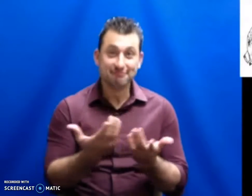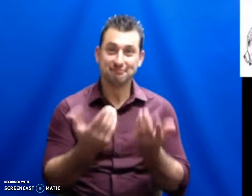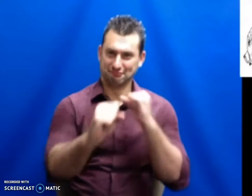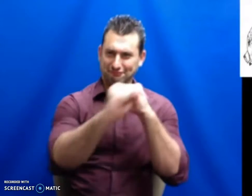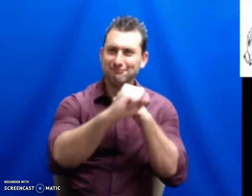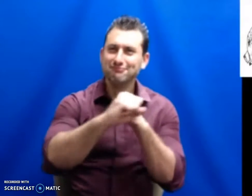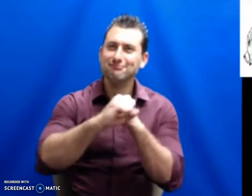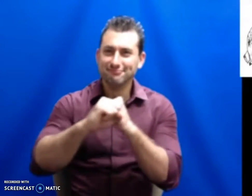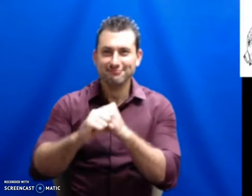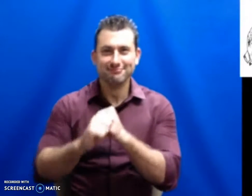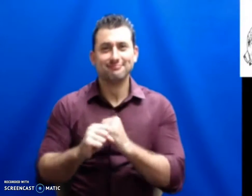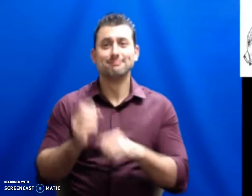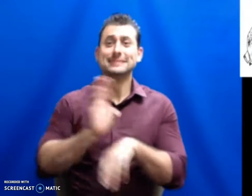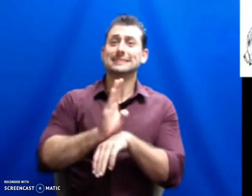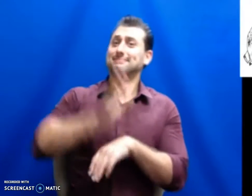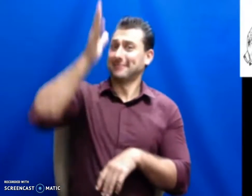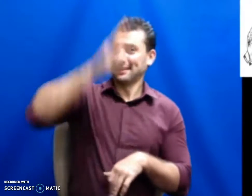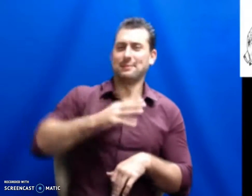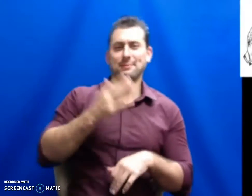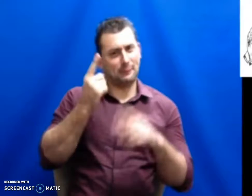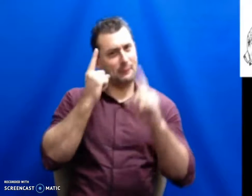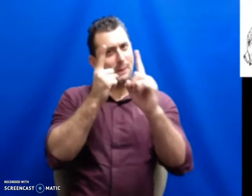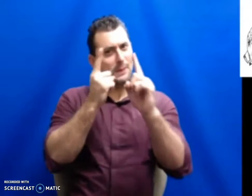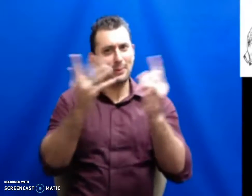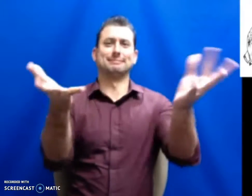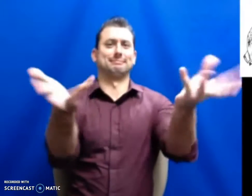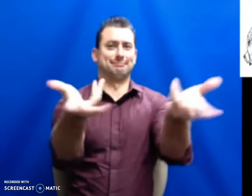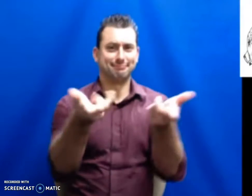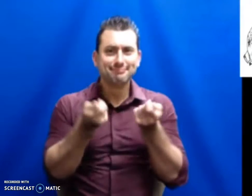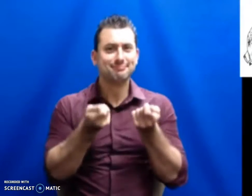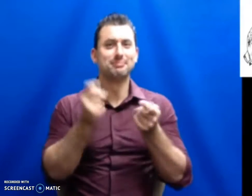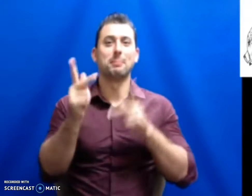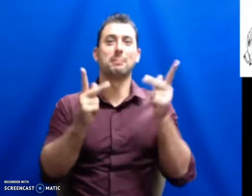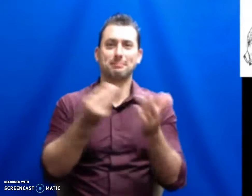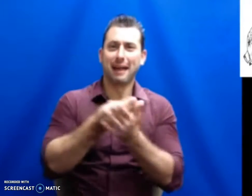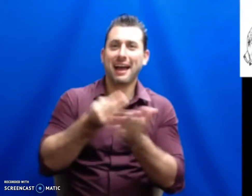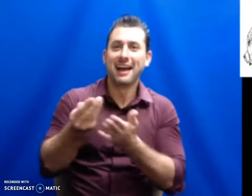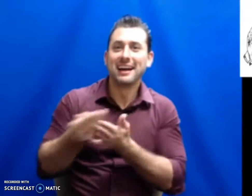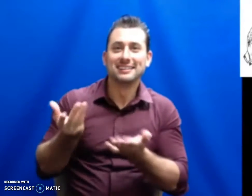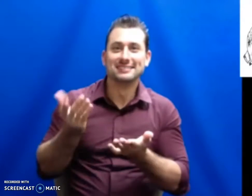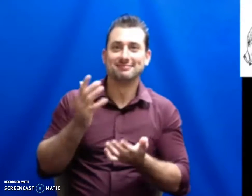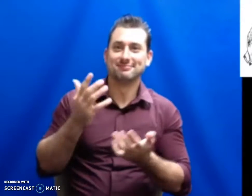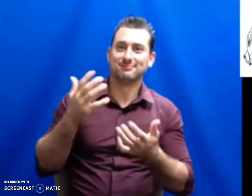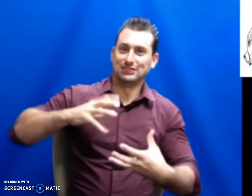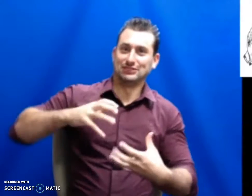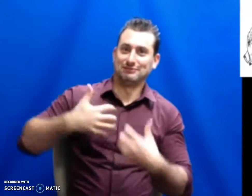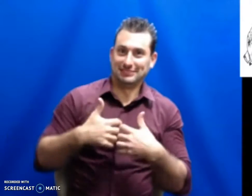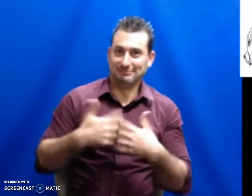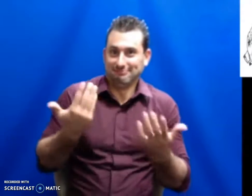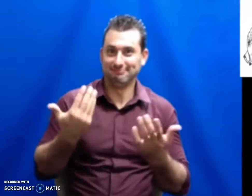So you see that? So he starts advertising, and this businessman thinks that he'll be able to convince all of these people to